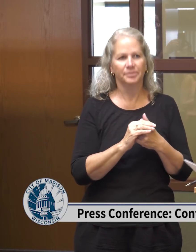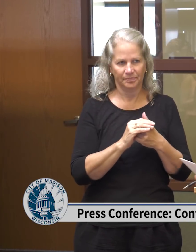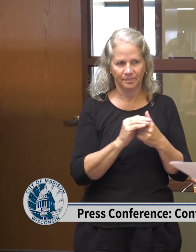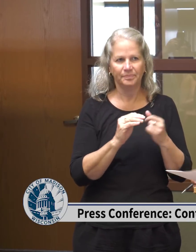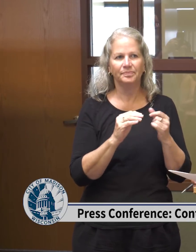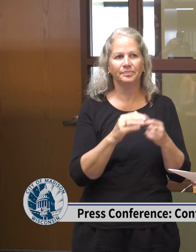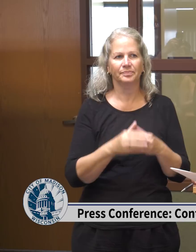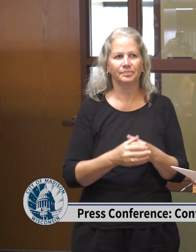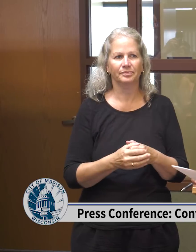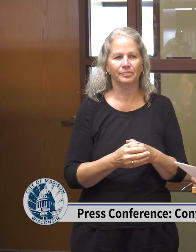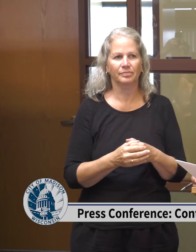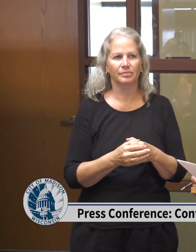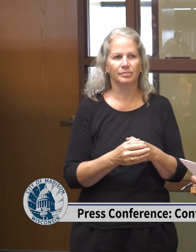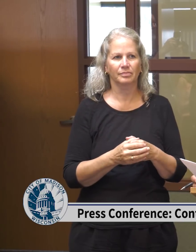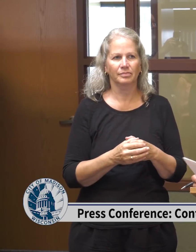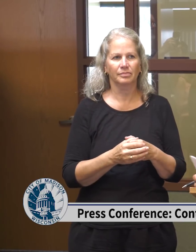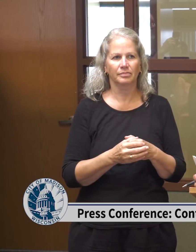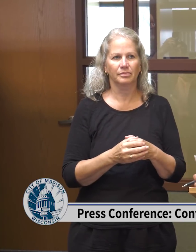from the peak